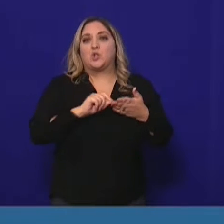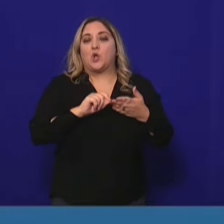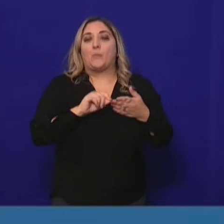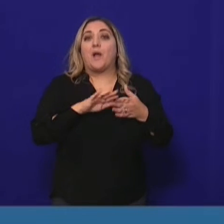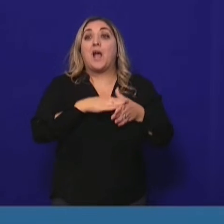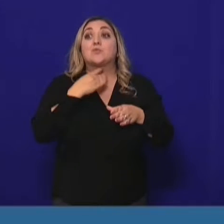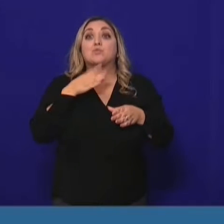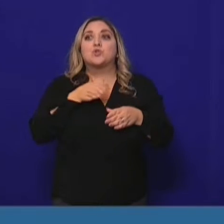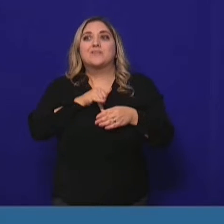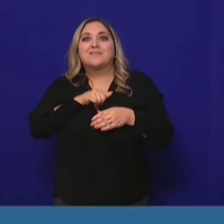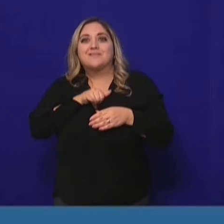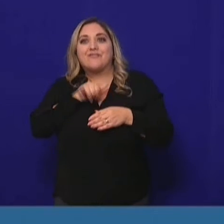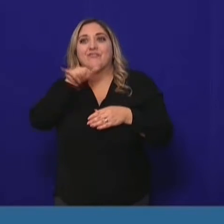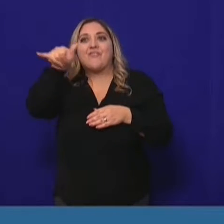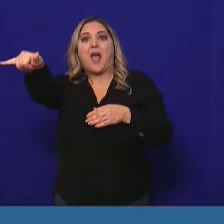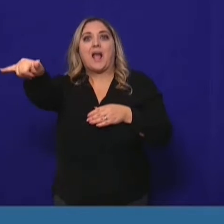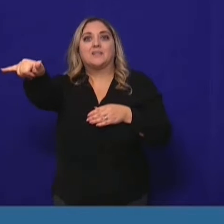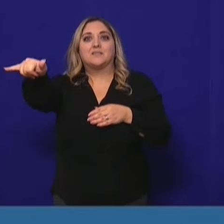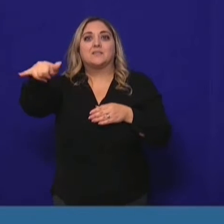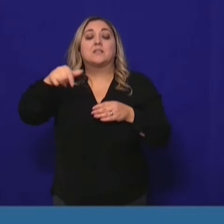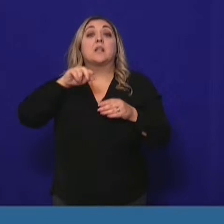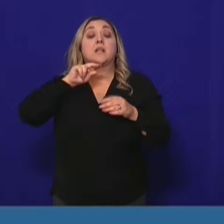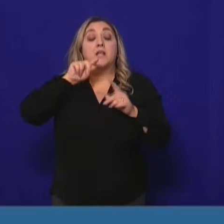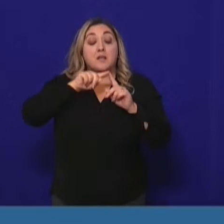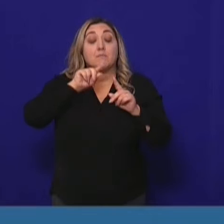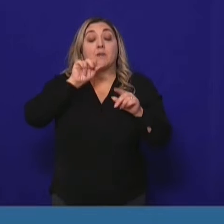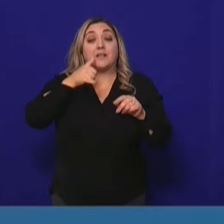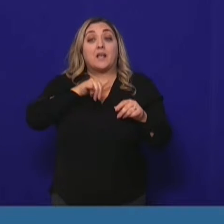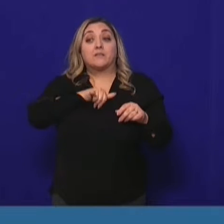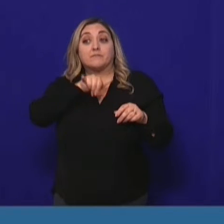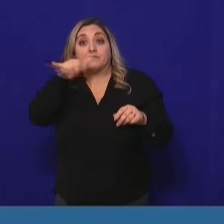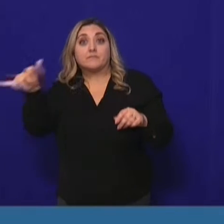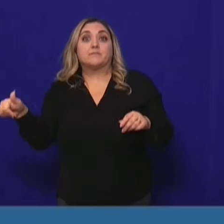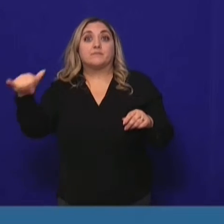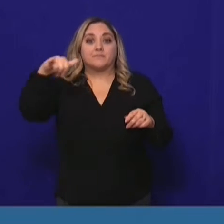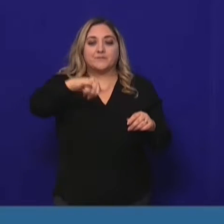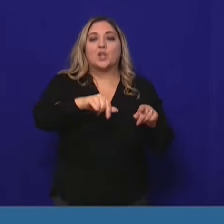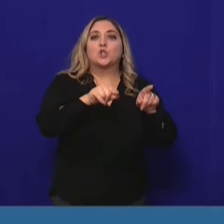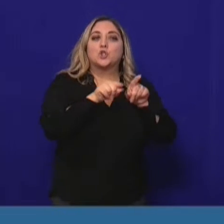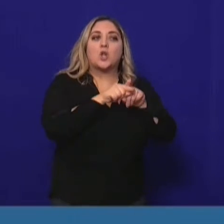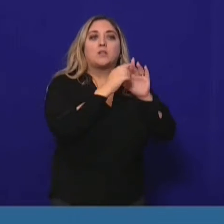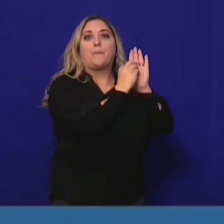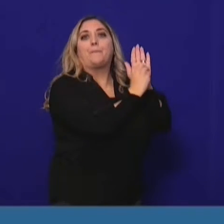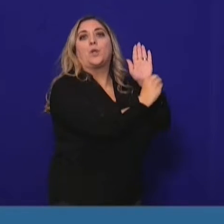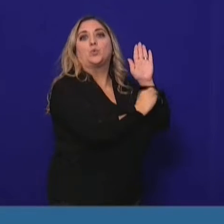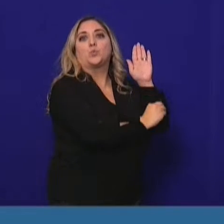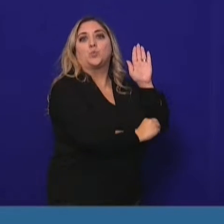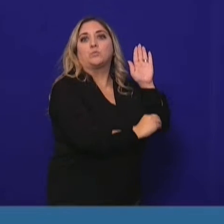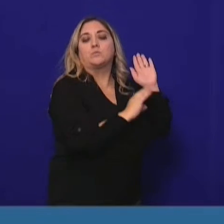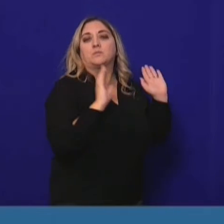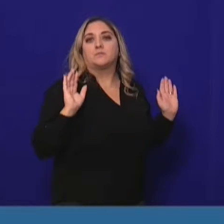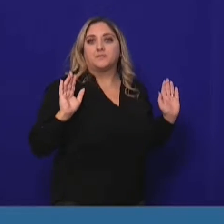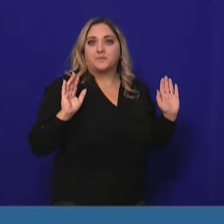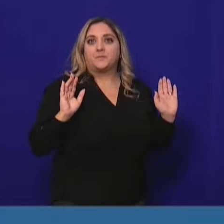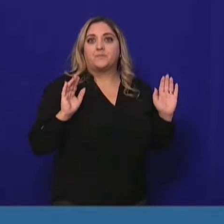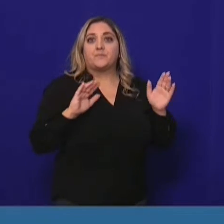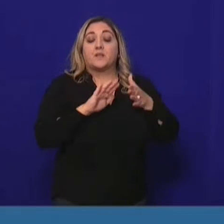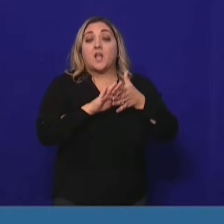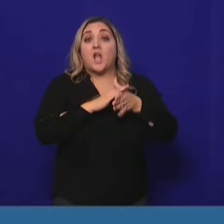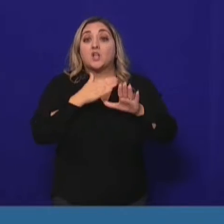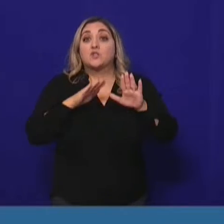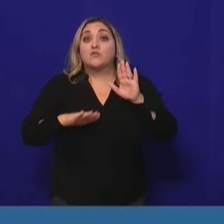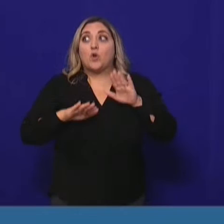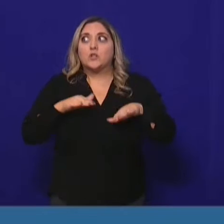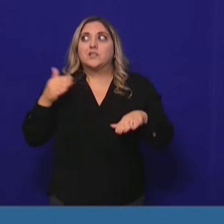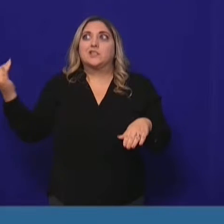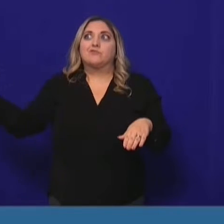hemm id-direct flights għal Malta, però ħassejna li anke issa l-fatt li jista' jkun li jkun hemm nies li minħabba li